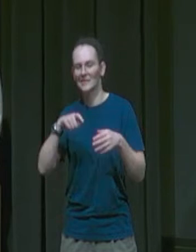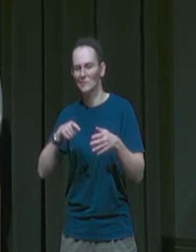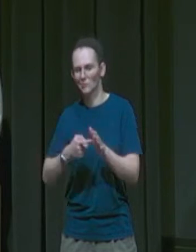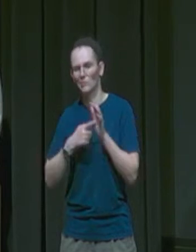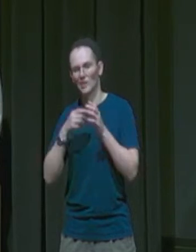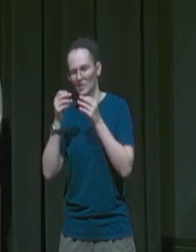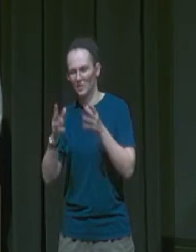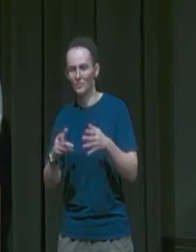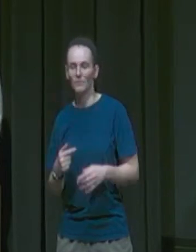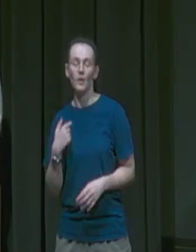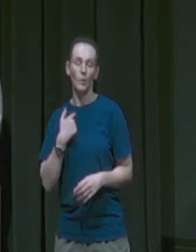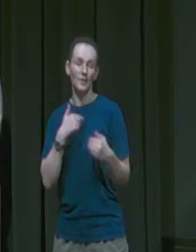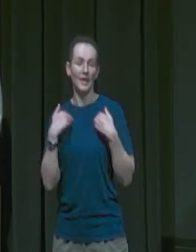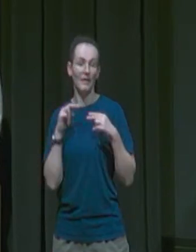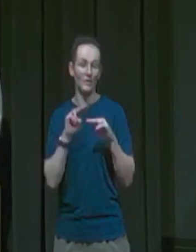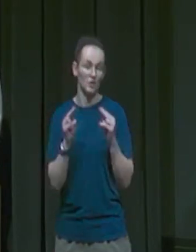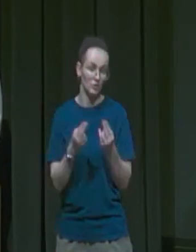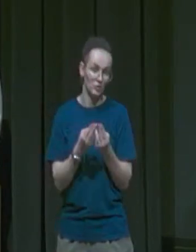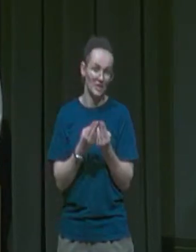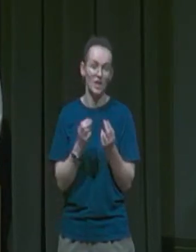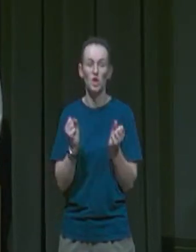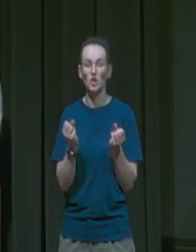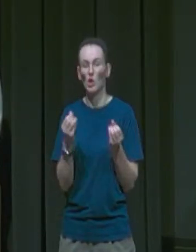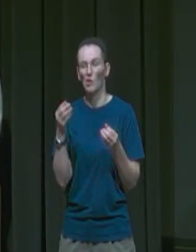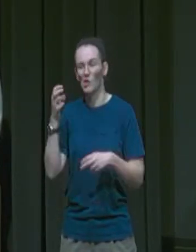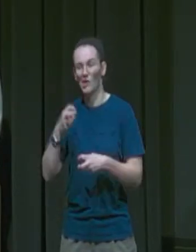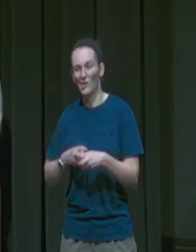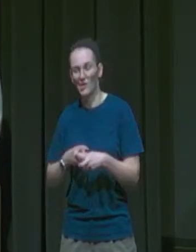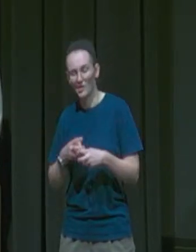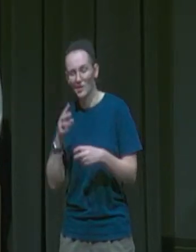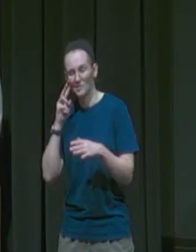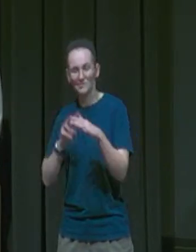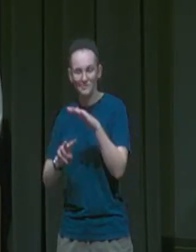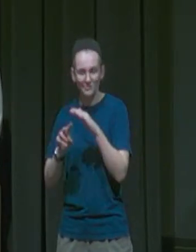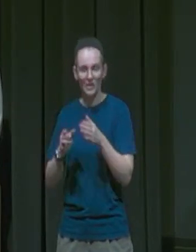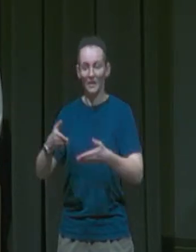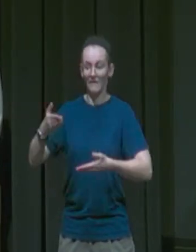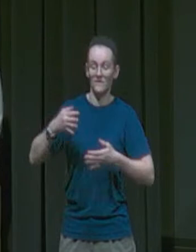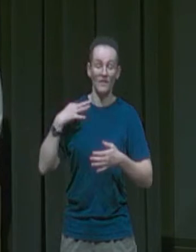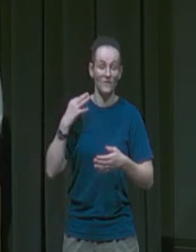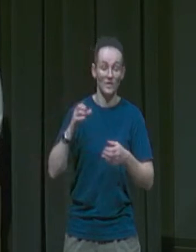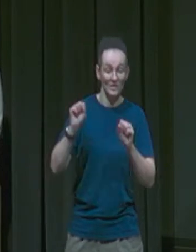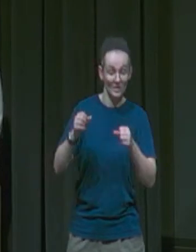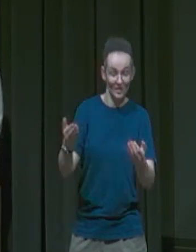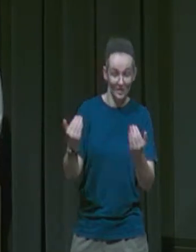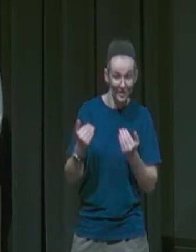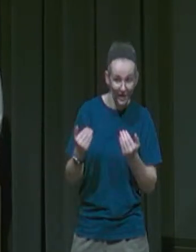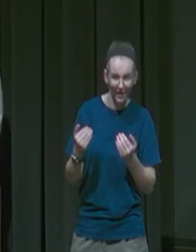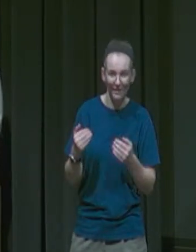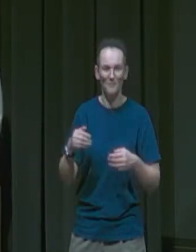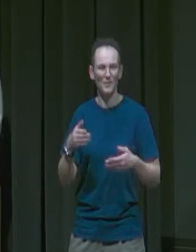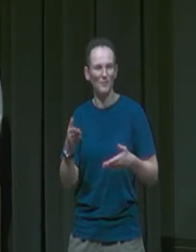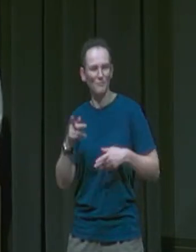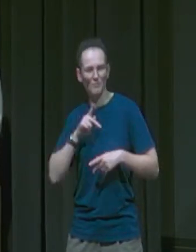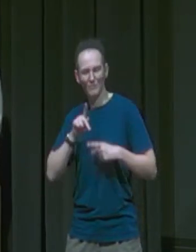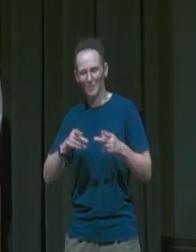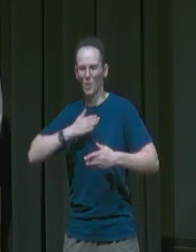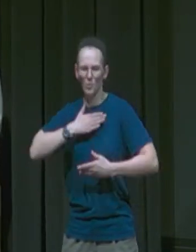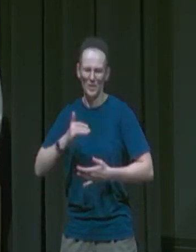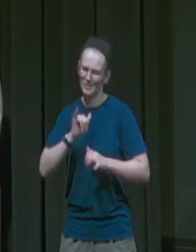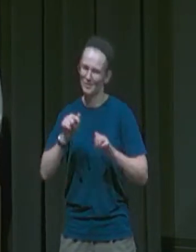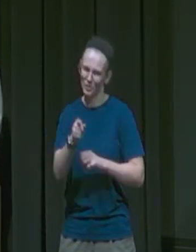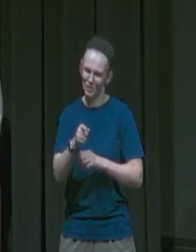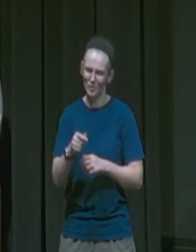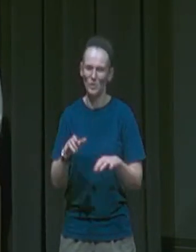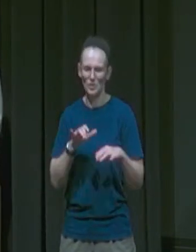party line, which is we have unions, so it's really hard to invite volunteers that are so gracious like you to do